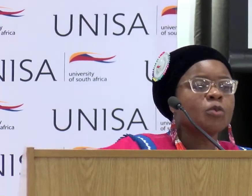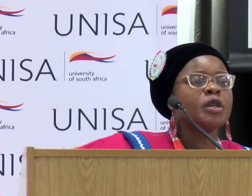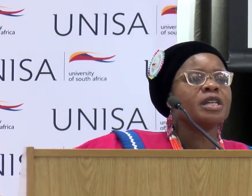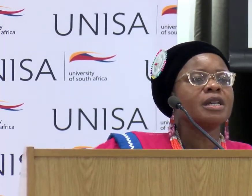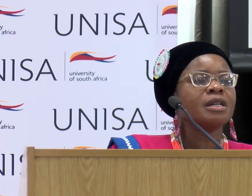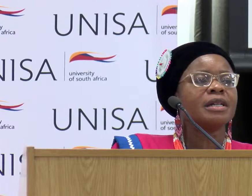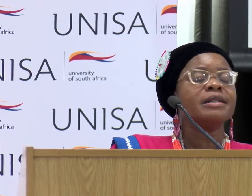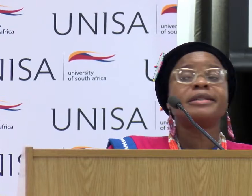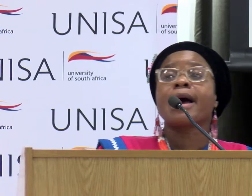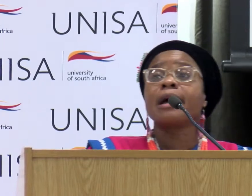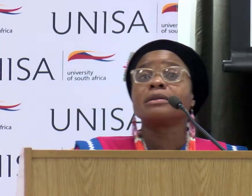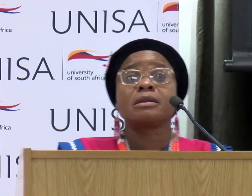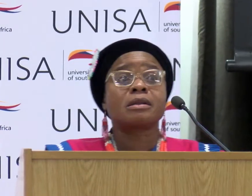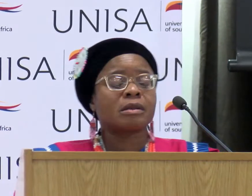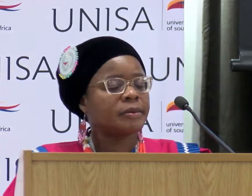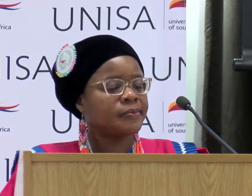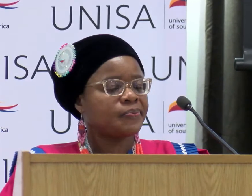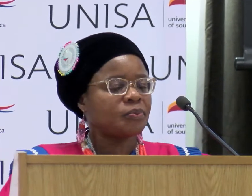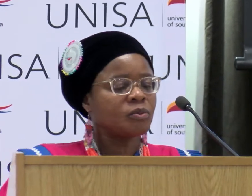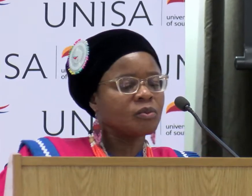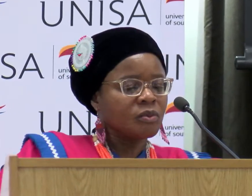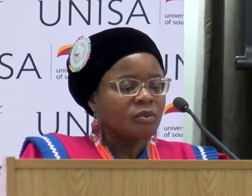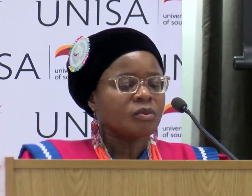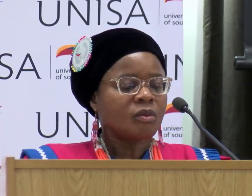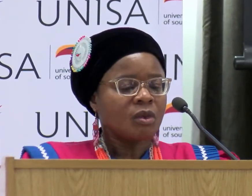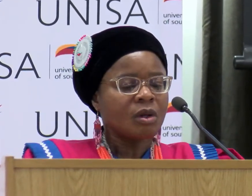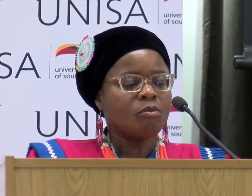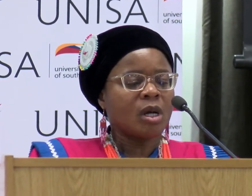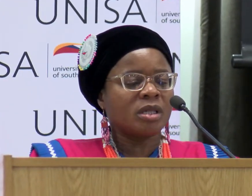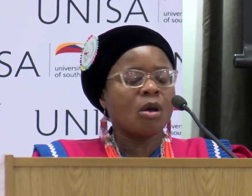We are speaking in tongues.